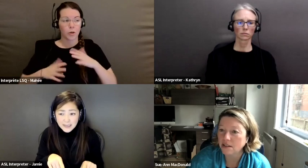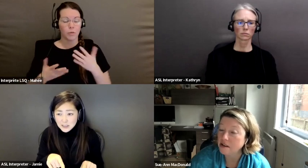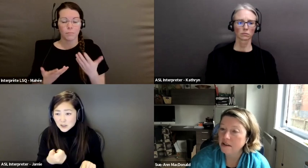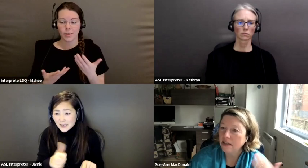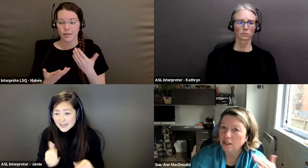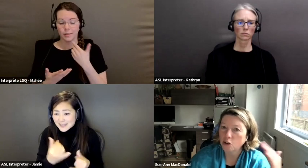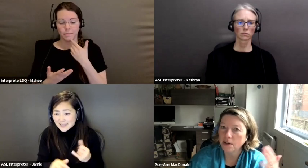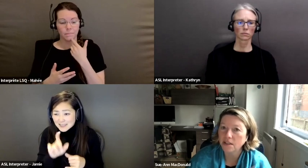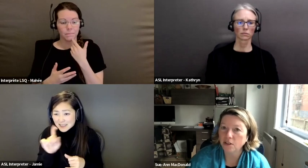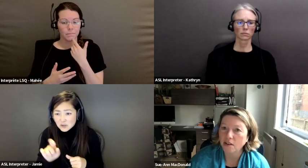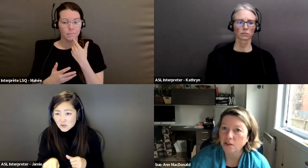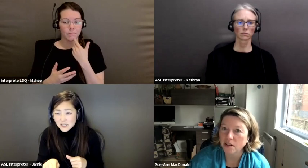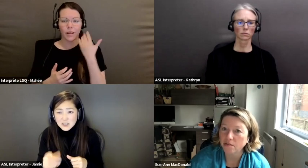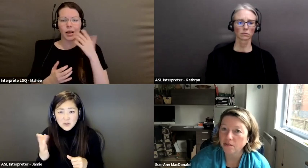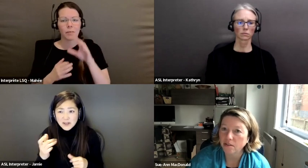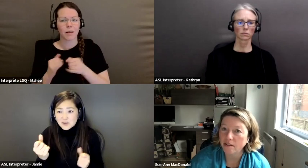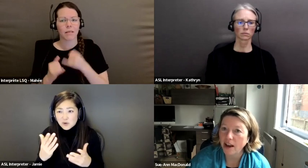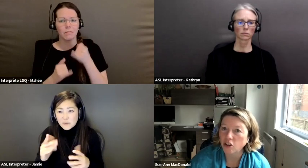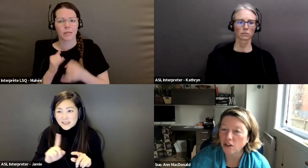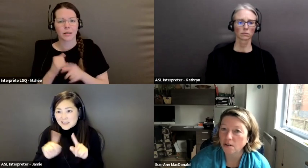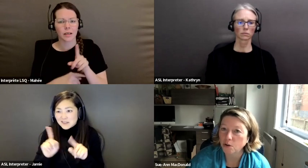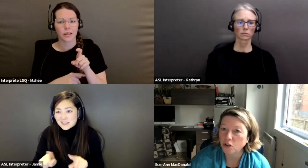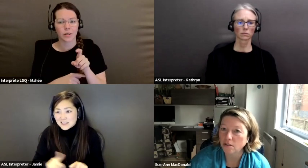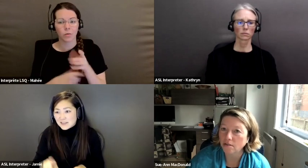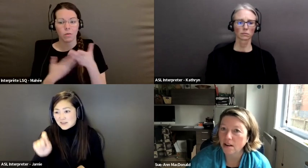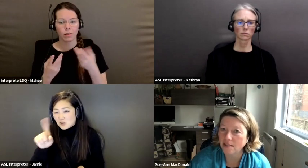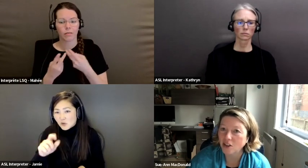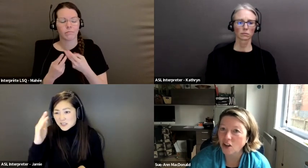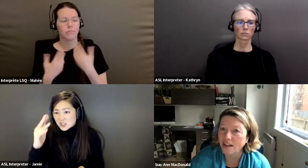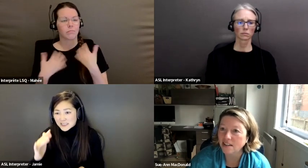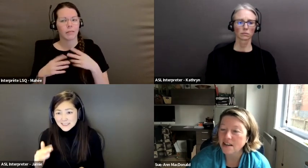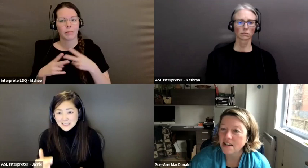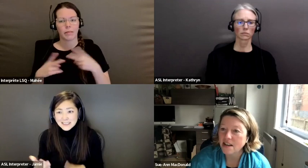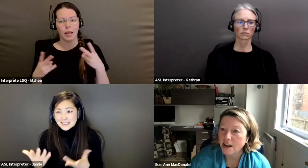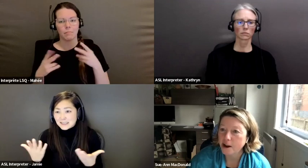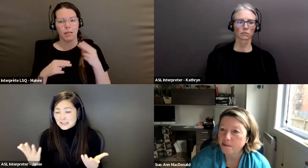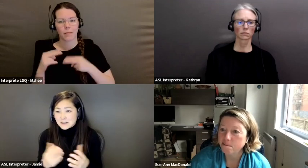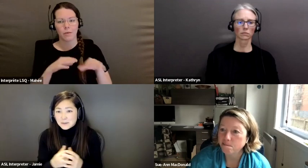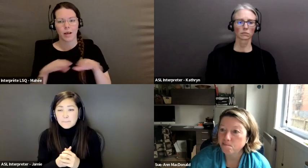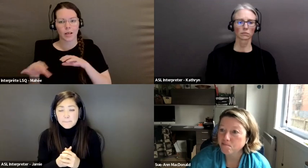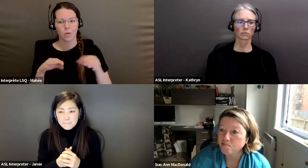answer, because it's so many different levels of action and emotion in the chat.